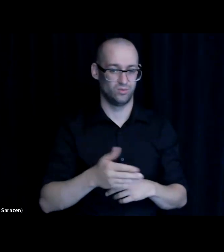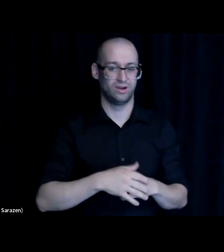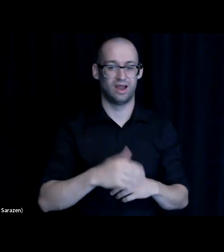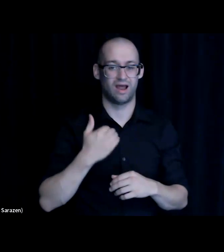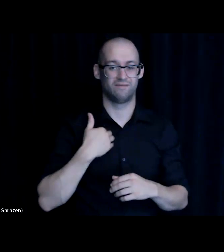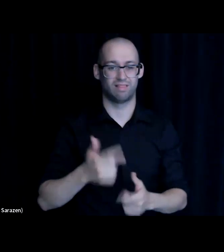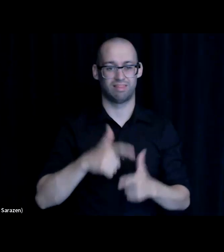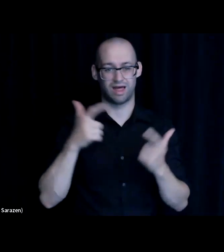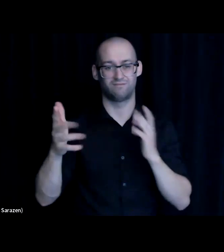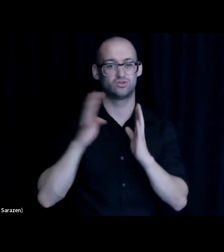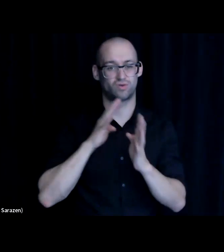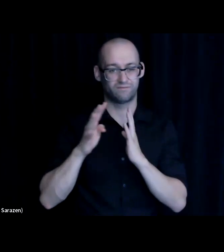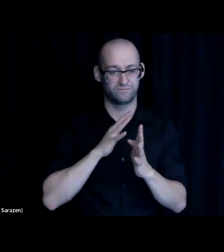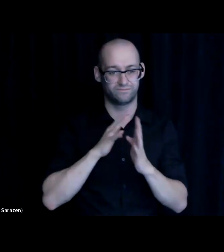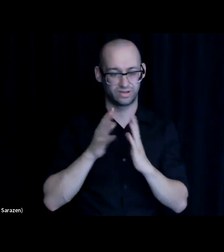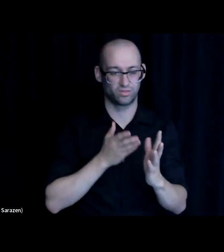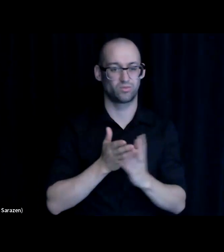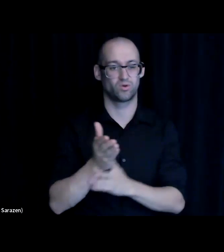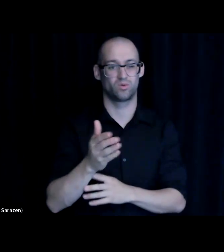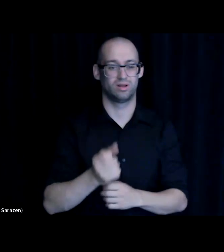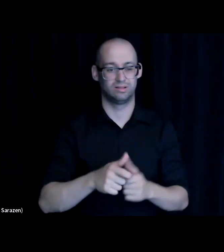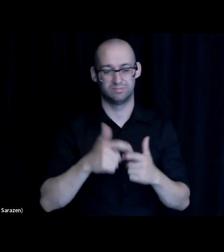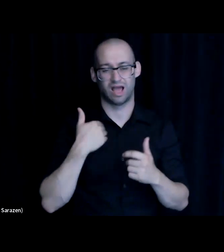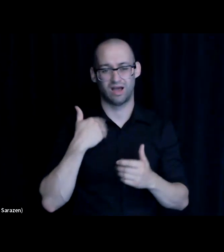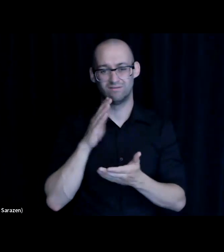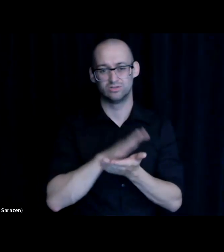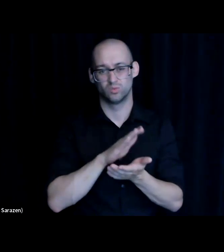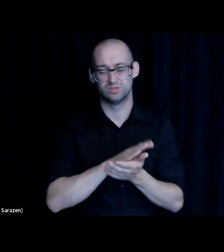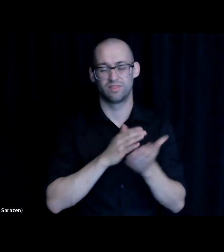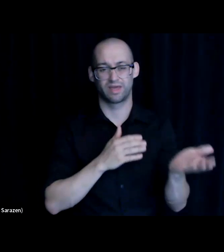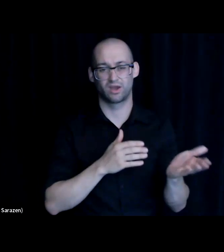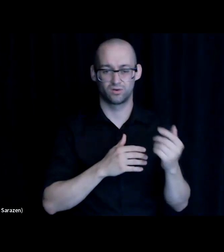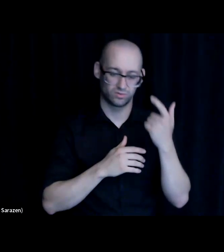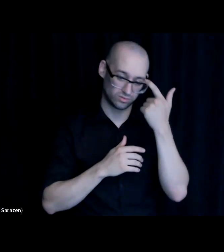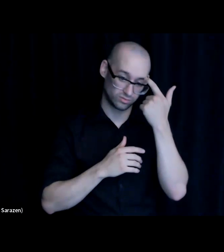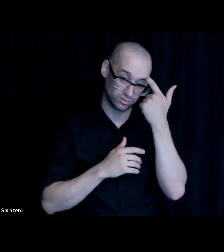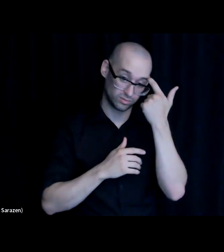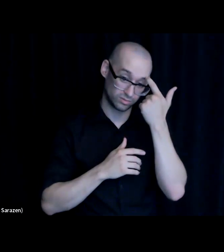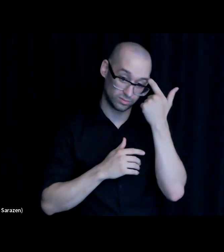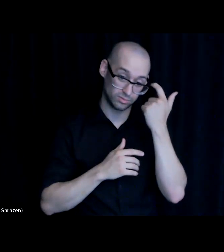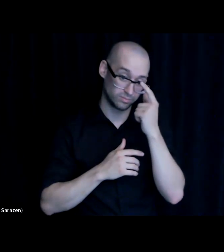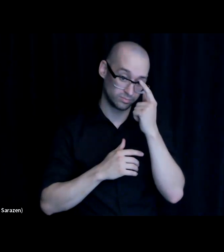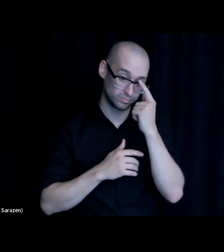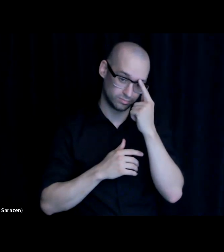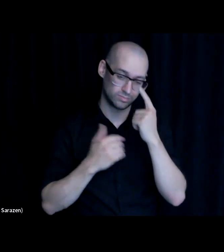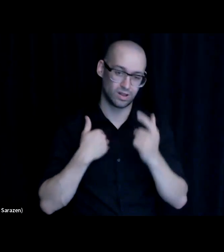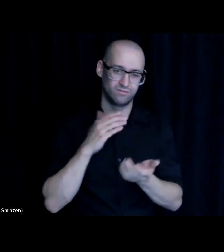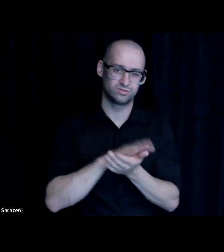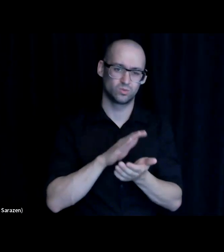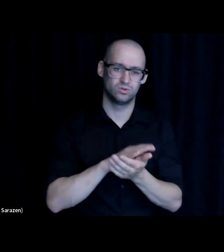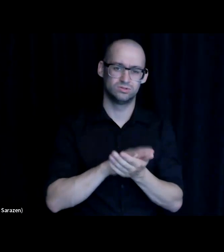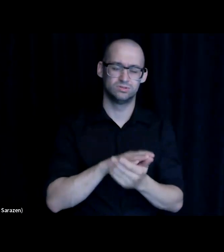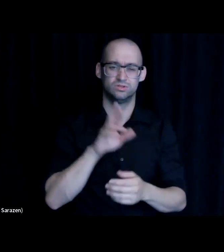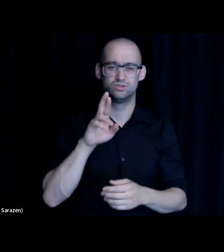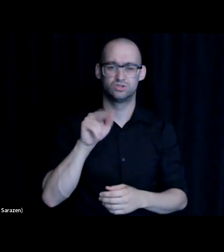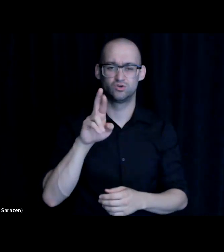of traffic through there, and we do have some schools out there. We also have schools that are up in what would be considered very